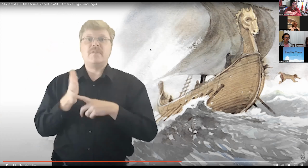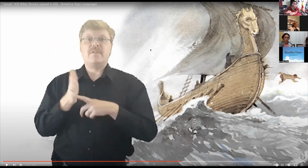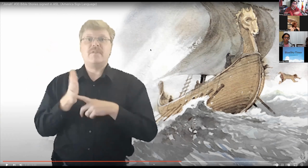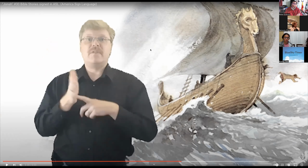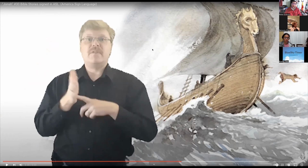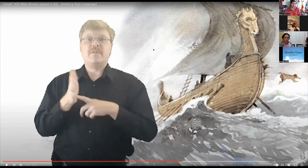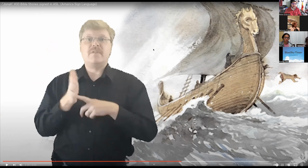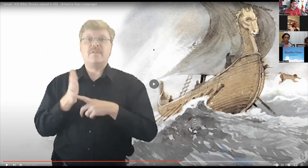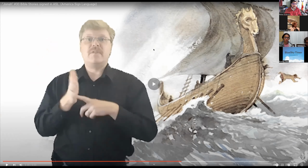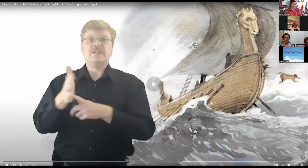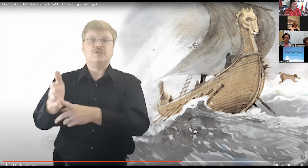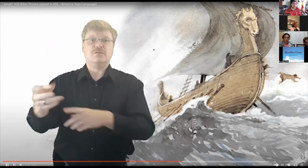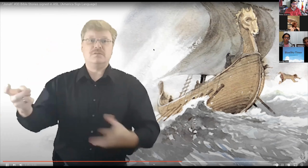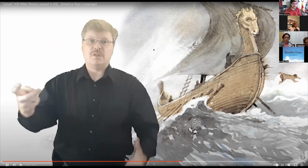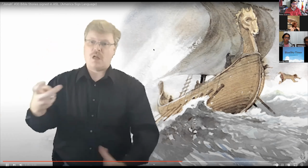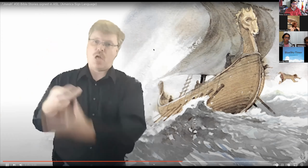fell in the water,